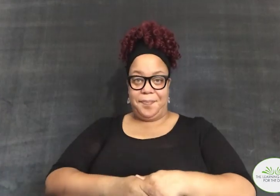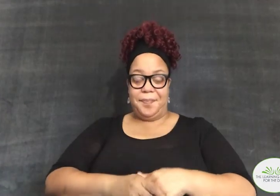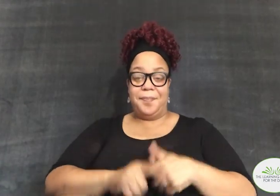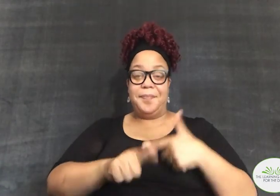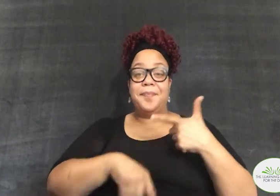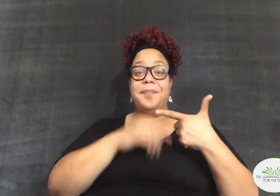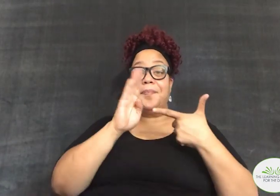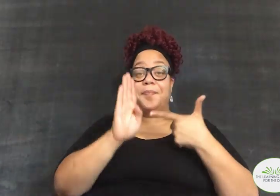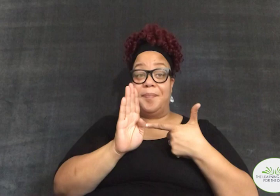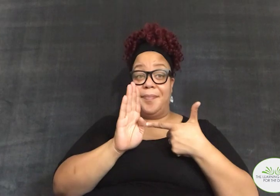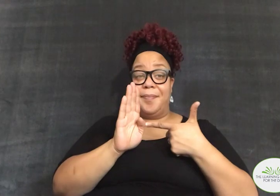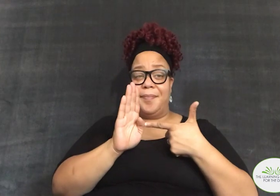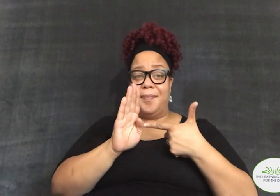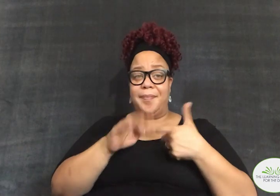justice framework.